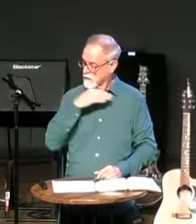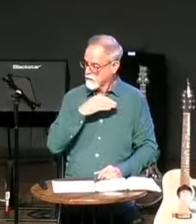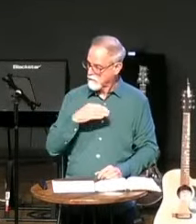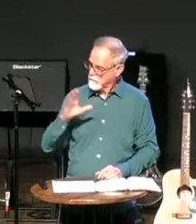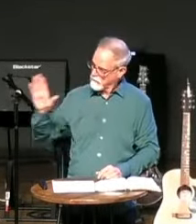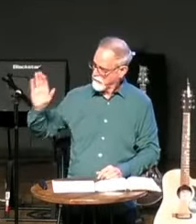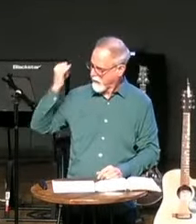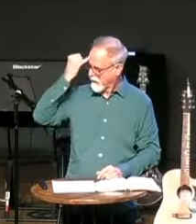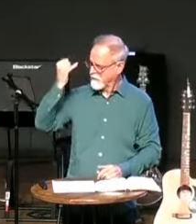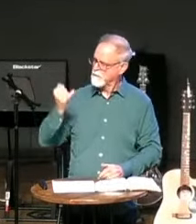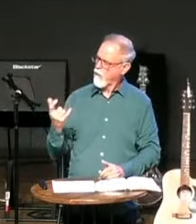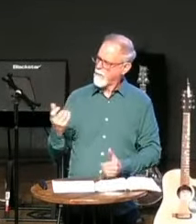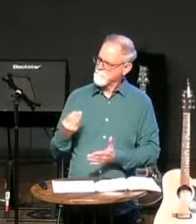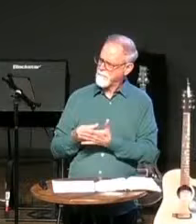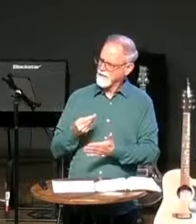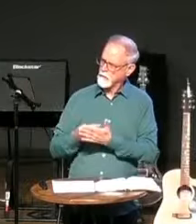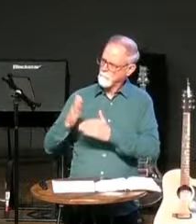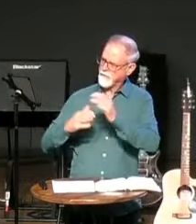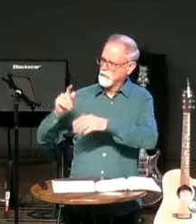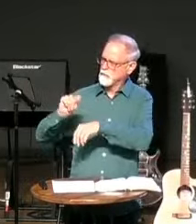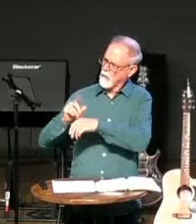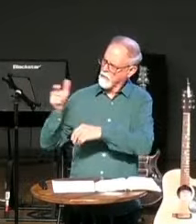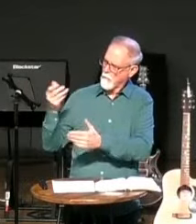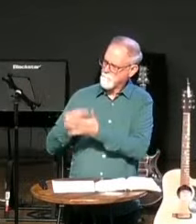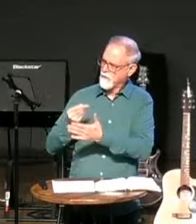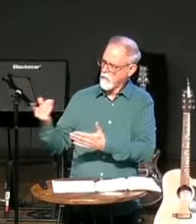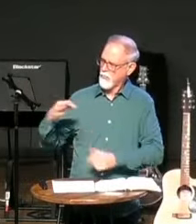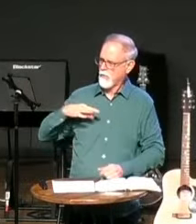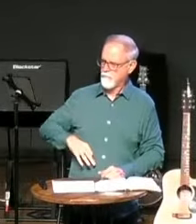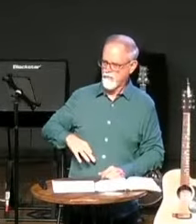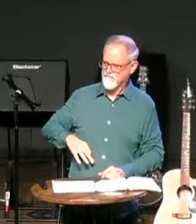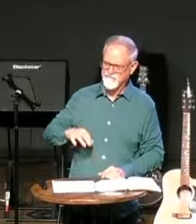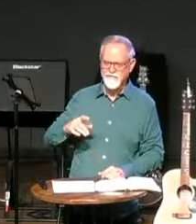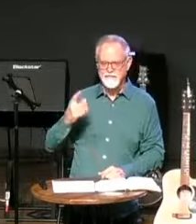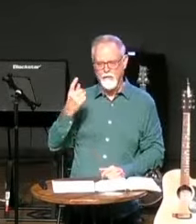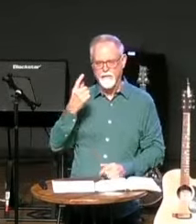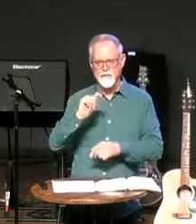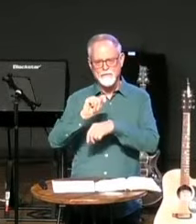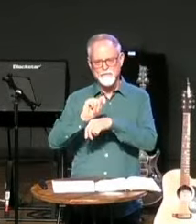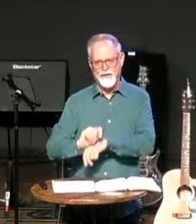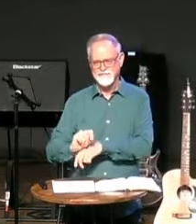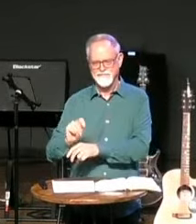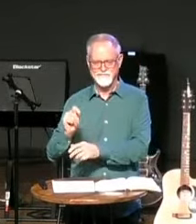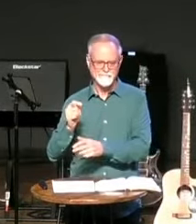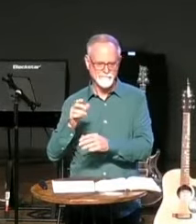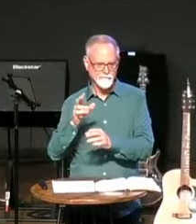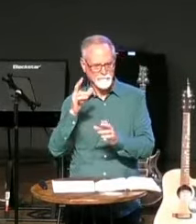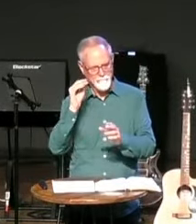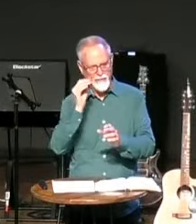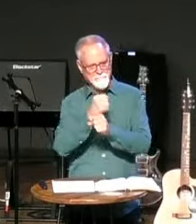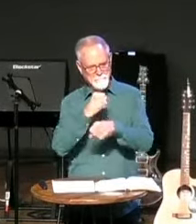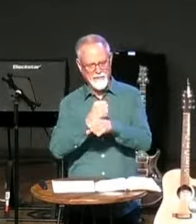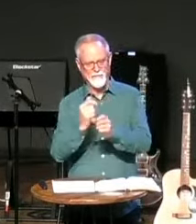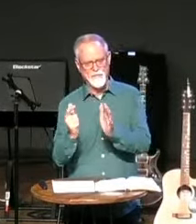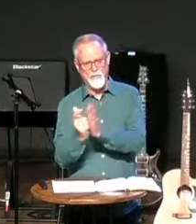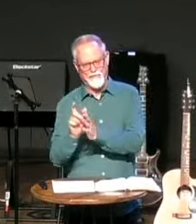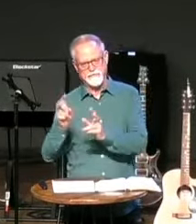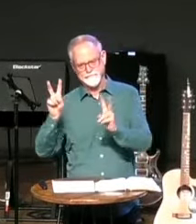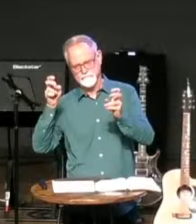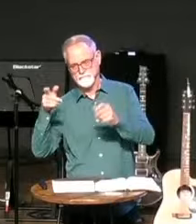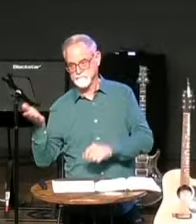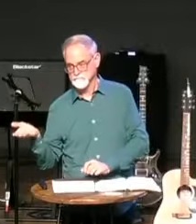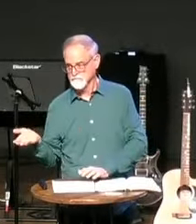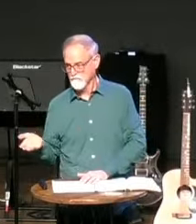up these words for us to follow. The Pharisees and the scribes were but temporary man. Jesus' word was for